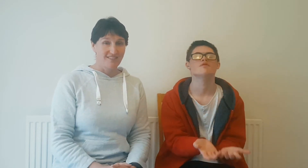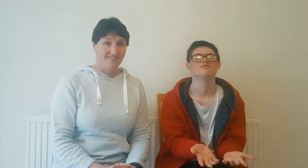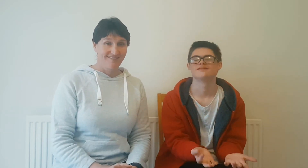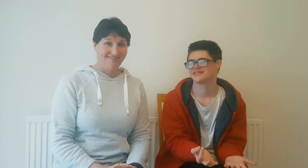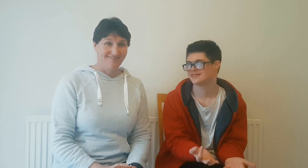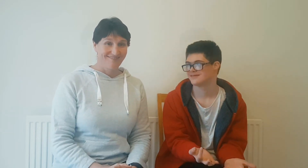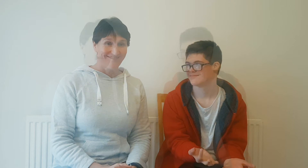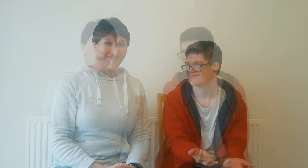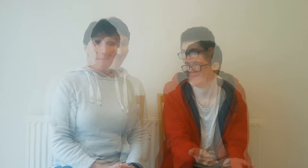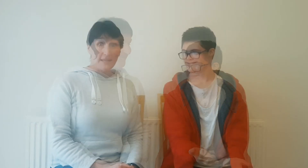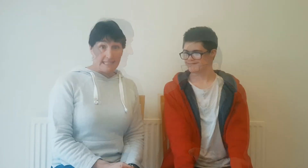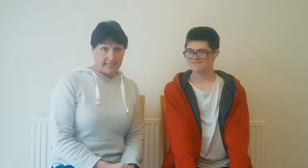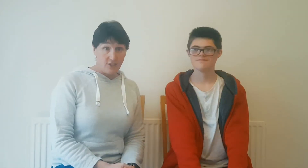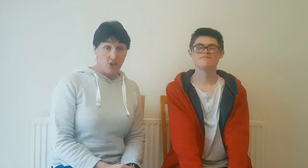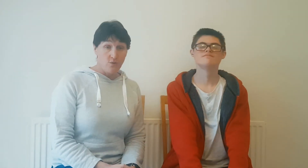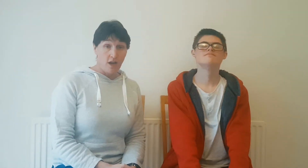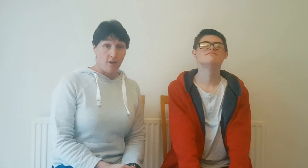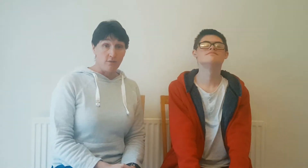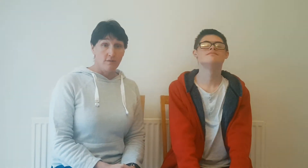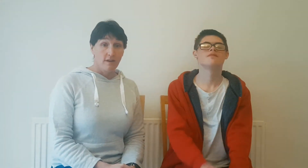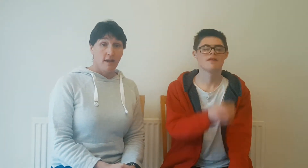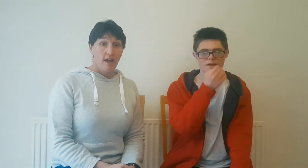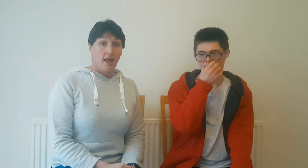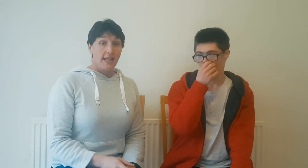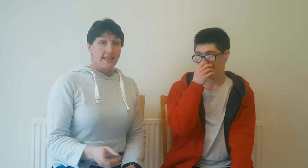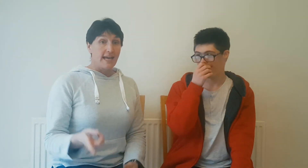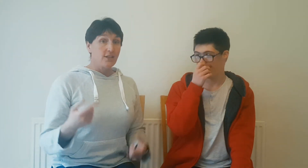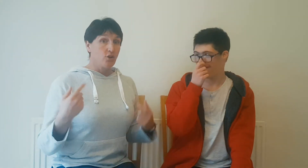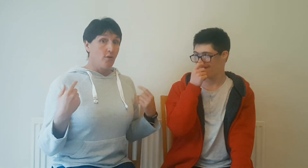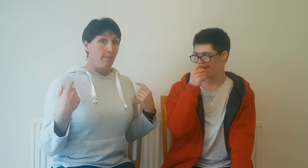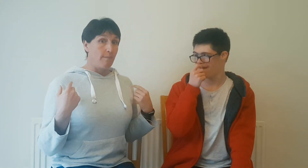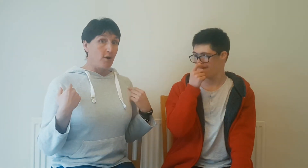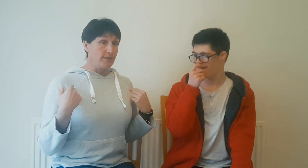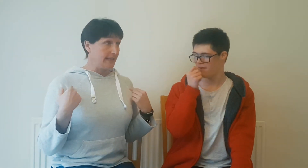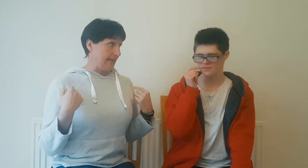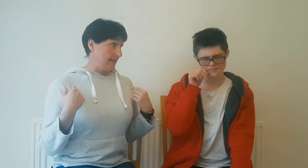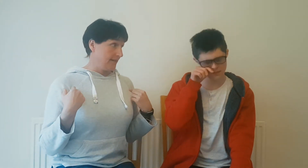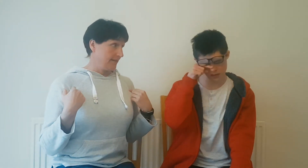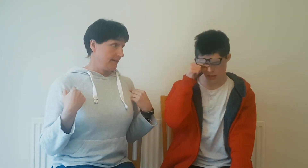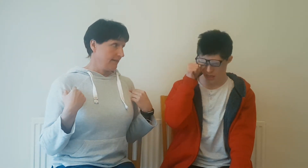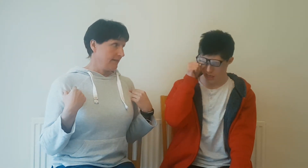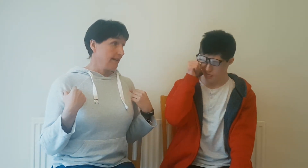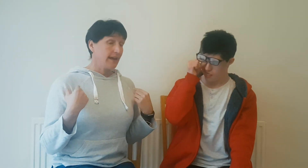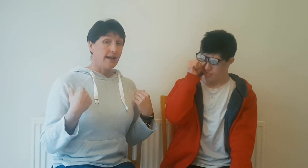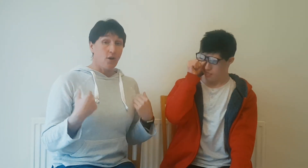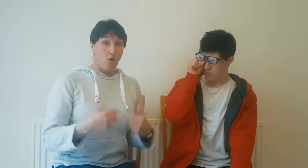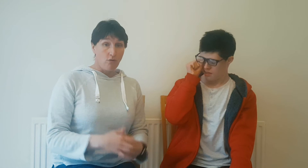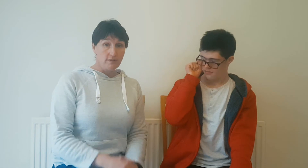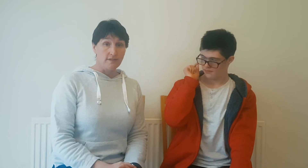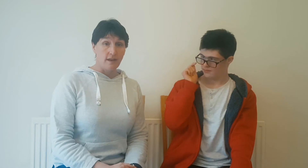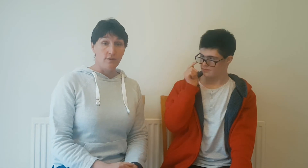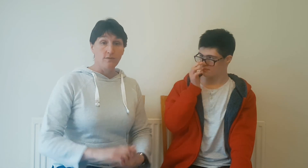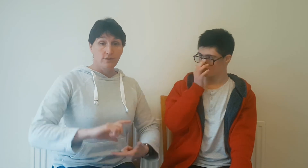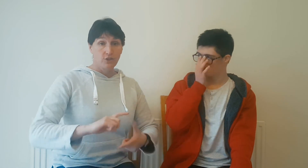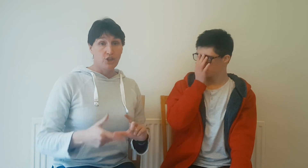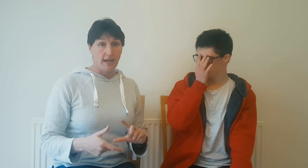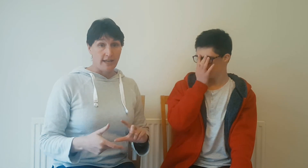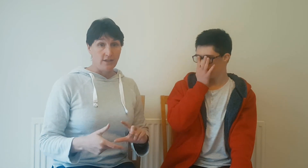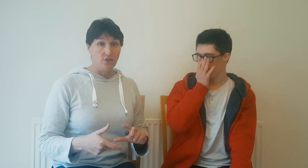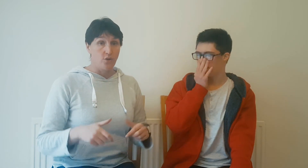Moment. But did you know that your body can also change the